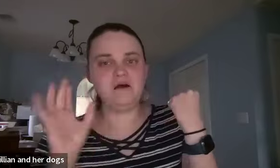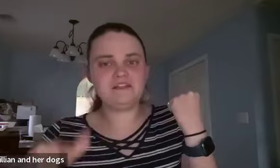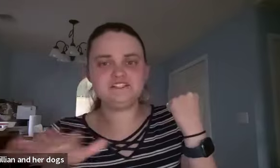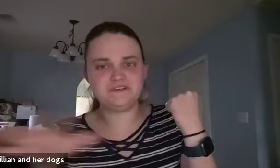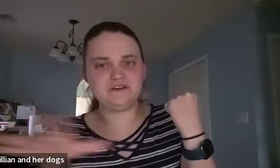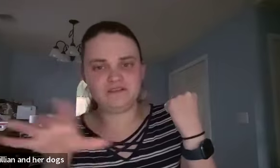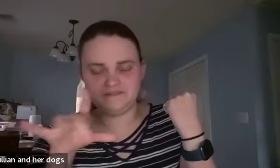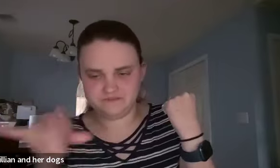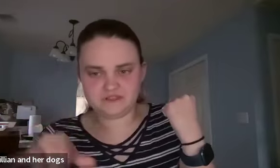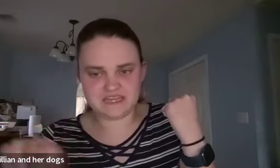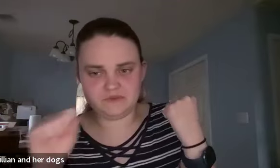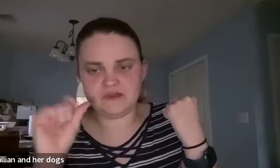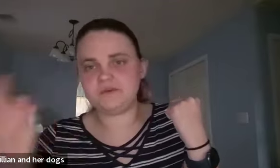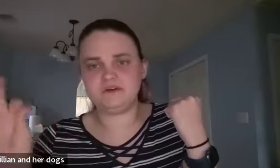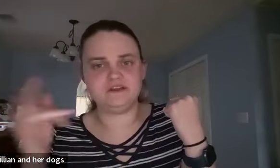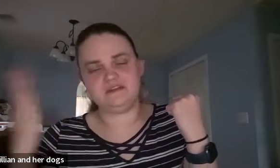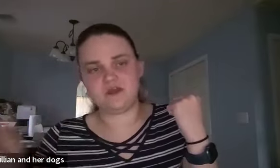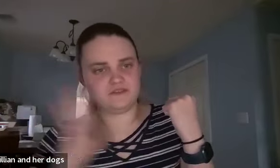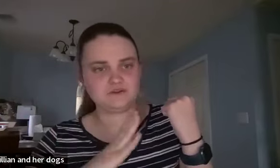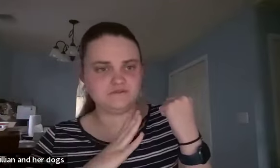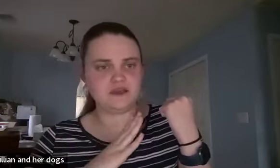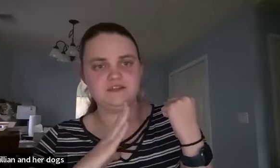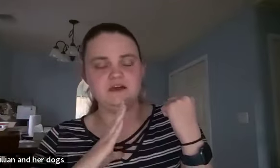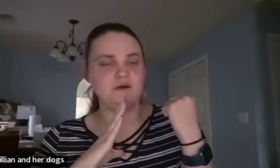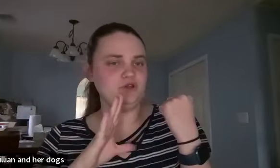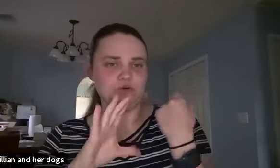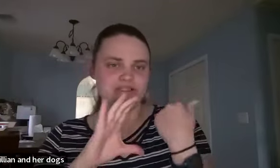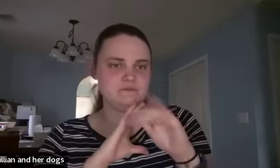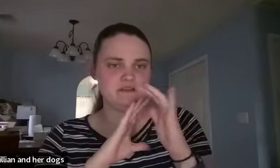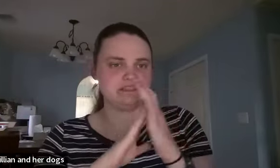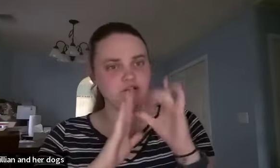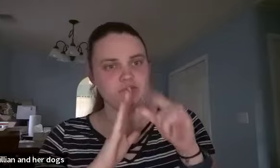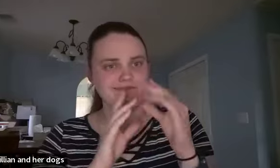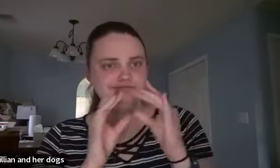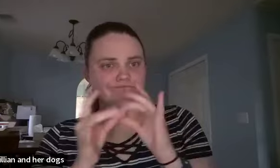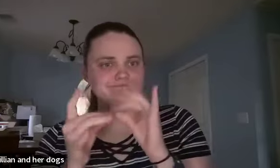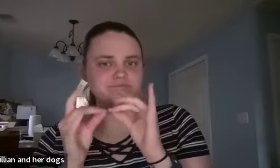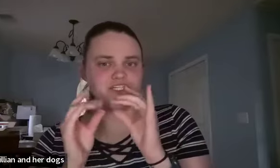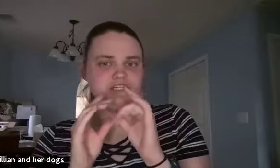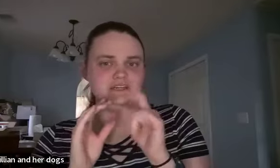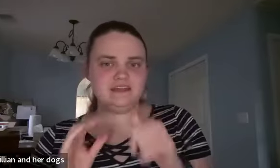I'll let you figure, like, if you can type it, that'll be perfect. If not, that's totally fine. You can always email us later and we can mention it